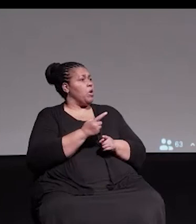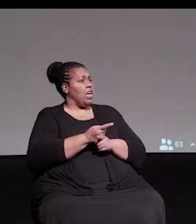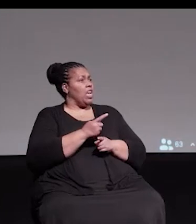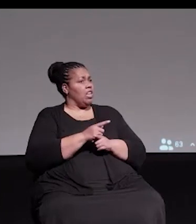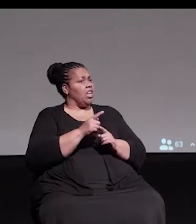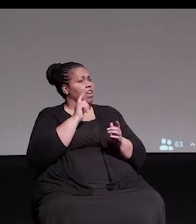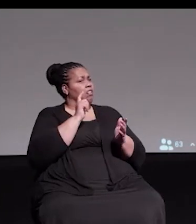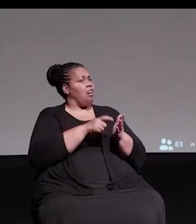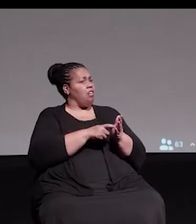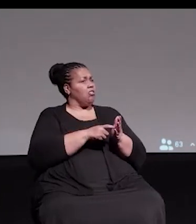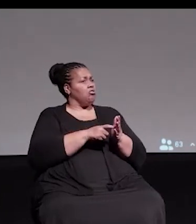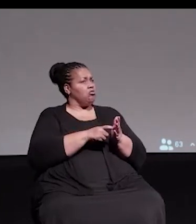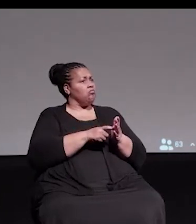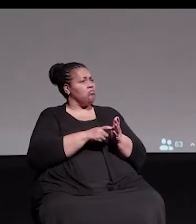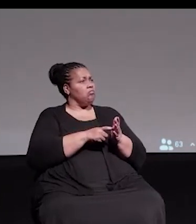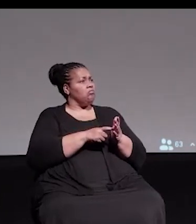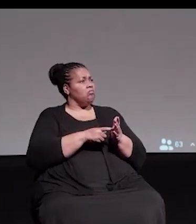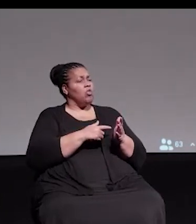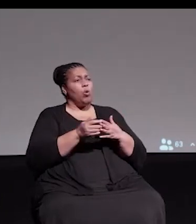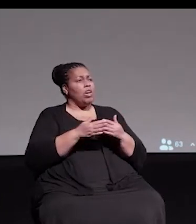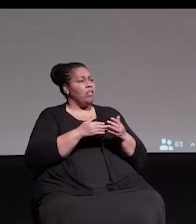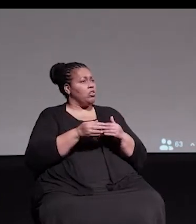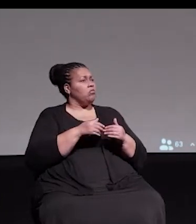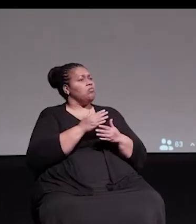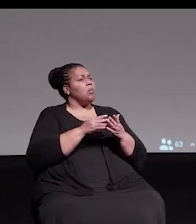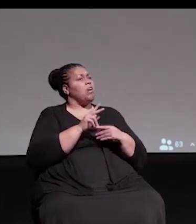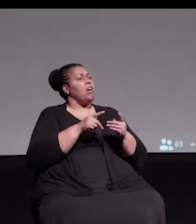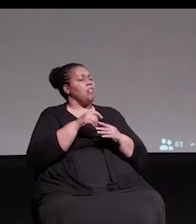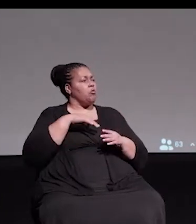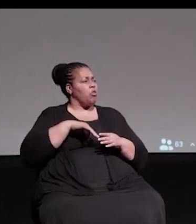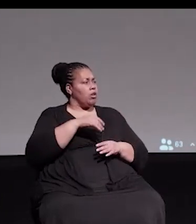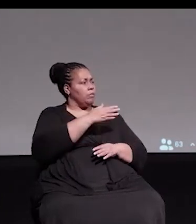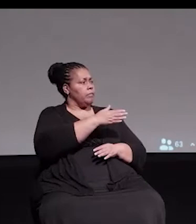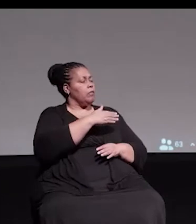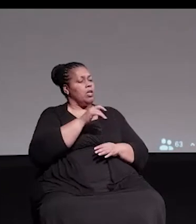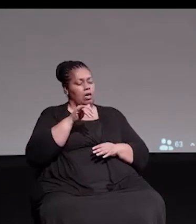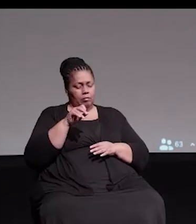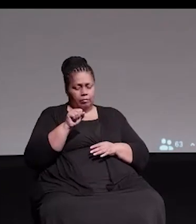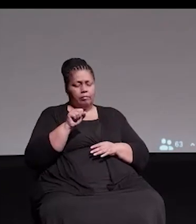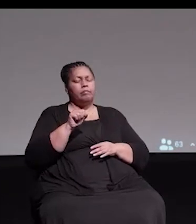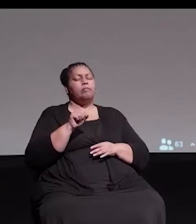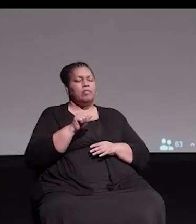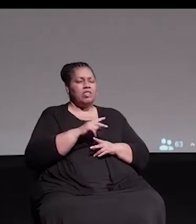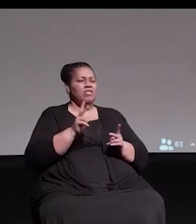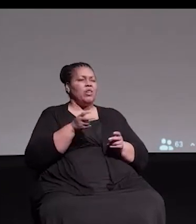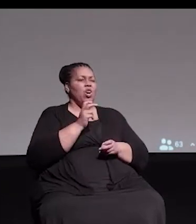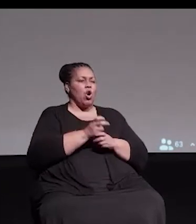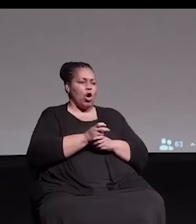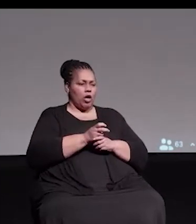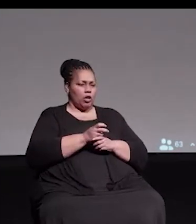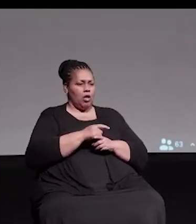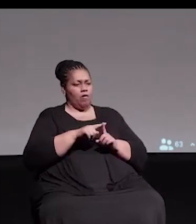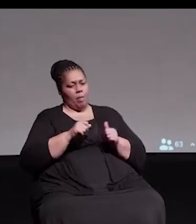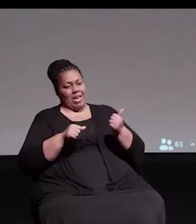appropriately acknowledged, whatever that credit is. Yeah, I think it's very hard to make the leap out